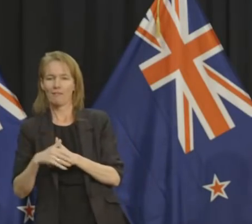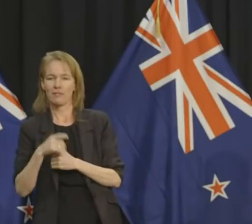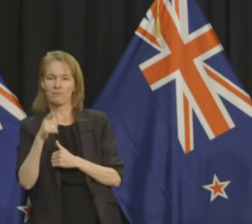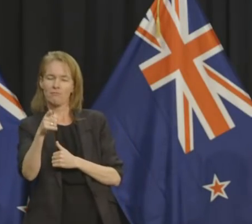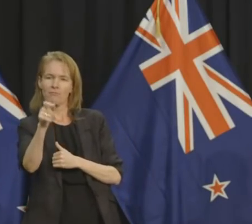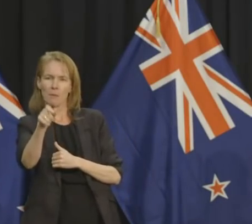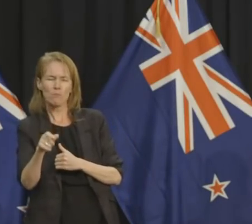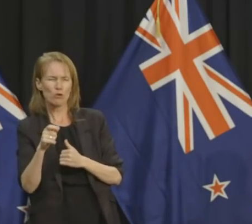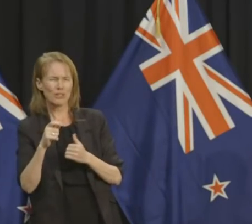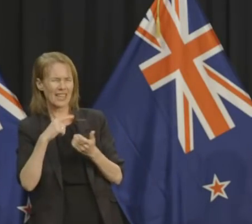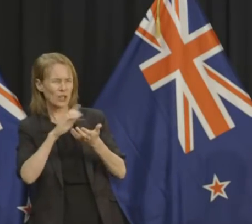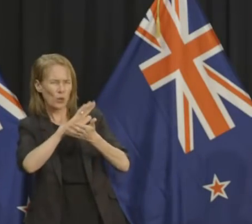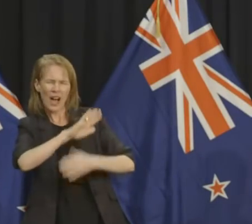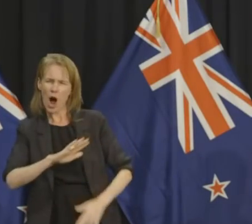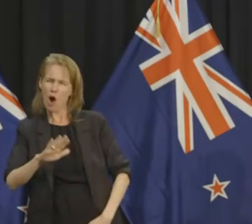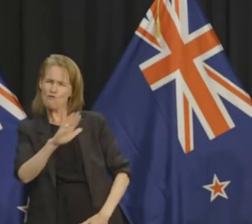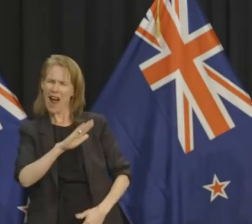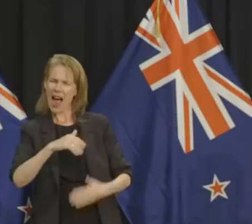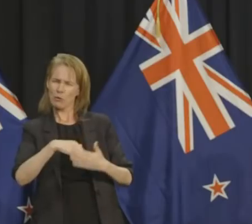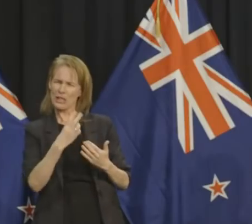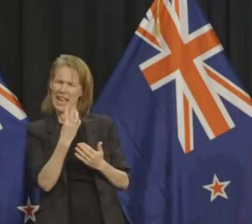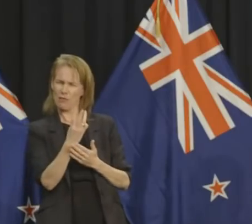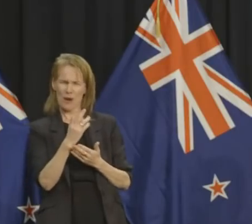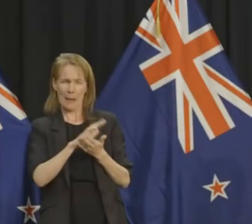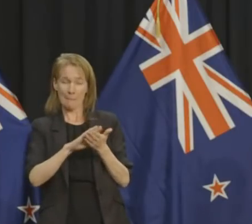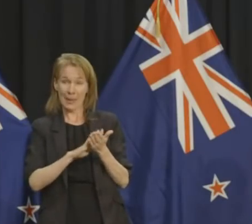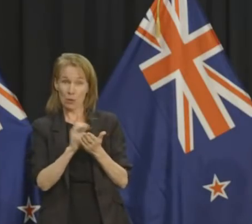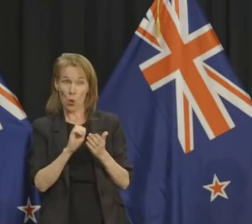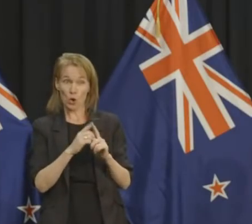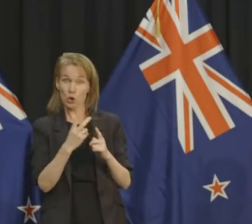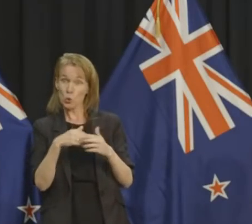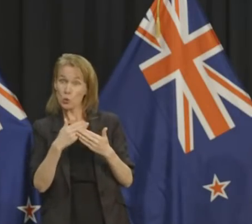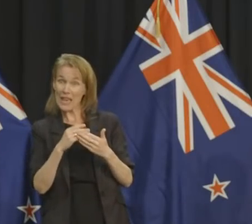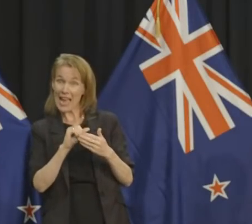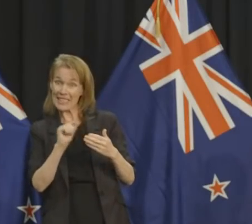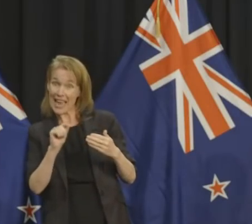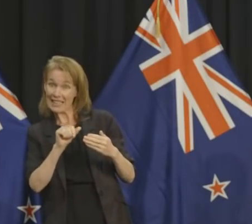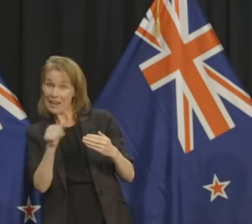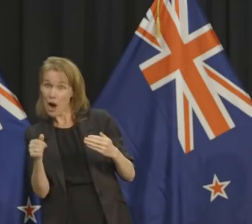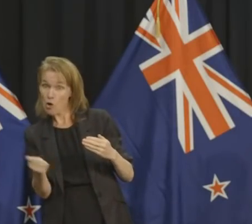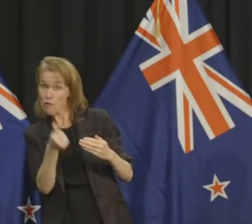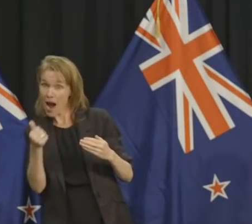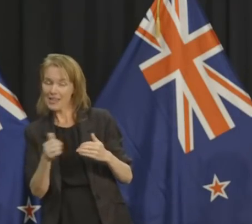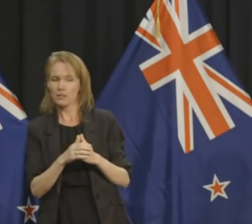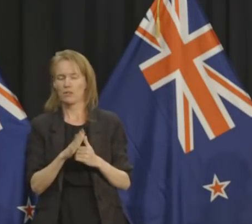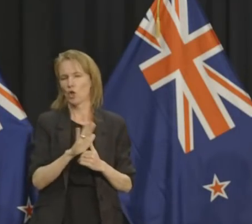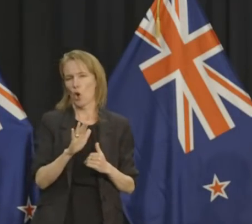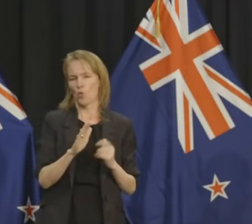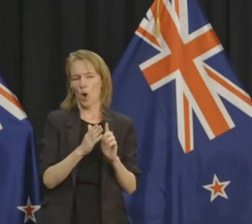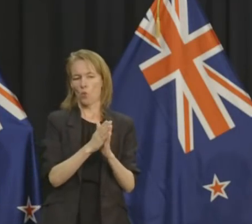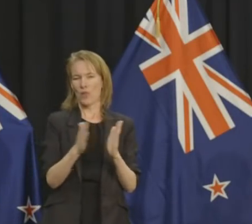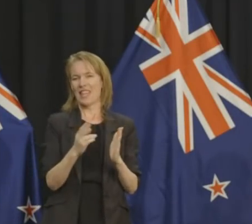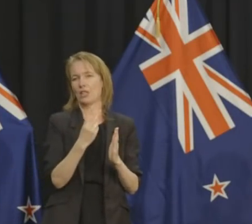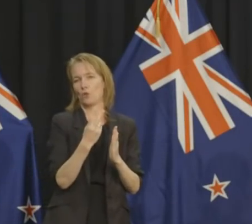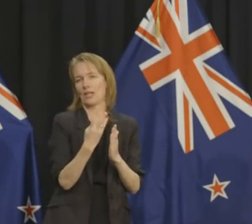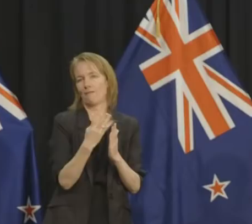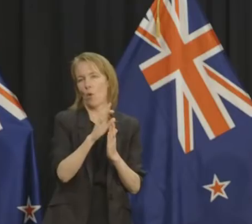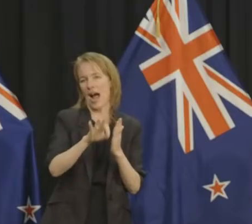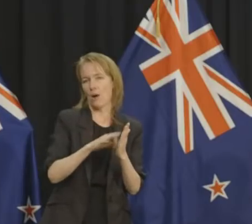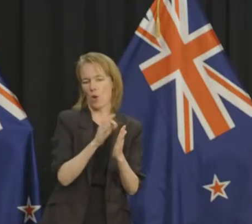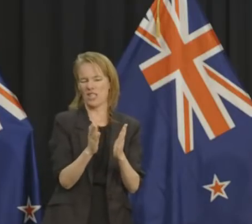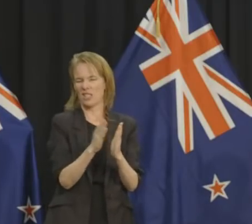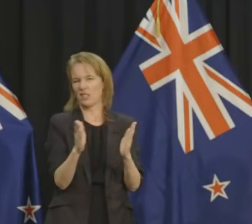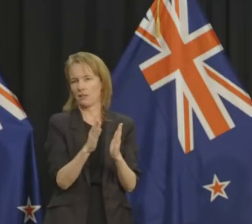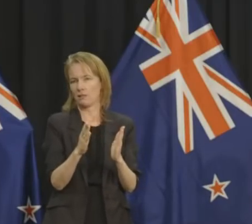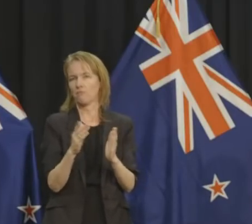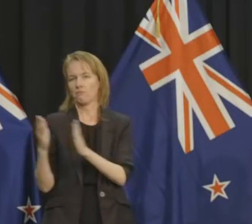later is around? No, I think it would be within a 24-hour period. People still expected to be tested twice in their stay, or yes. is it